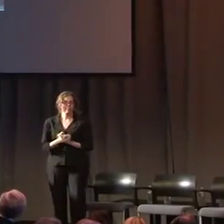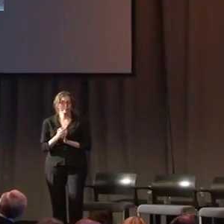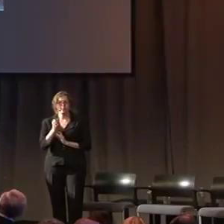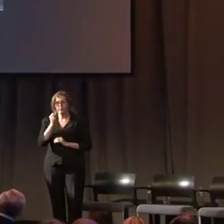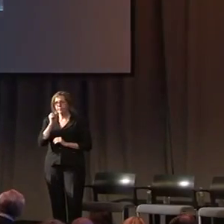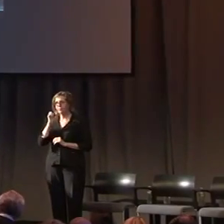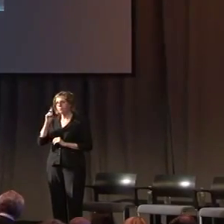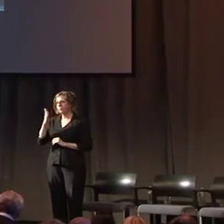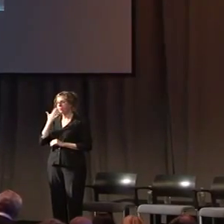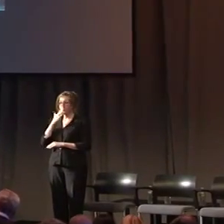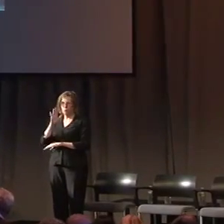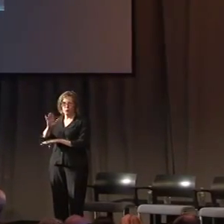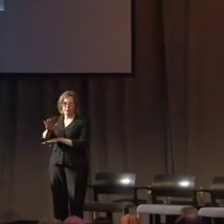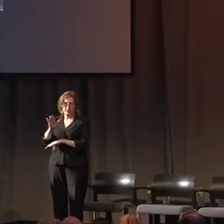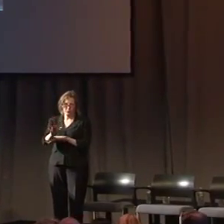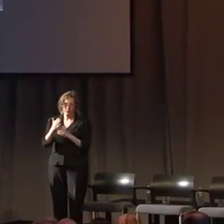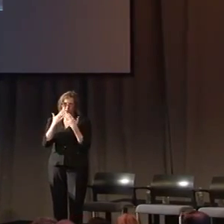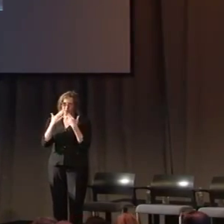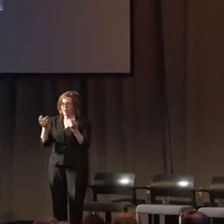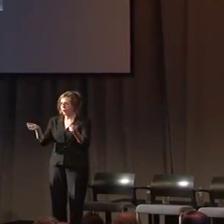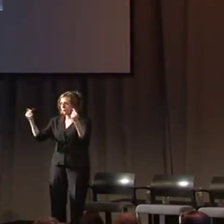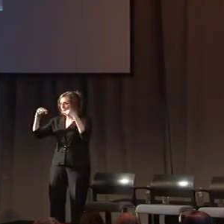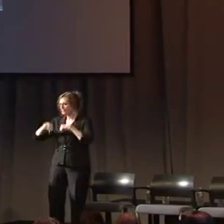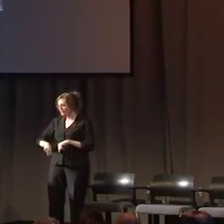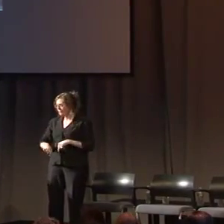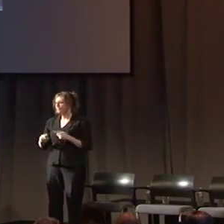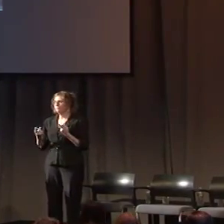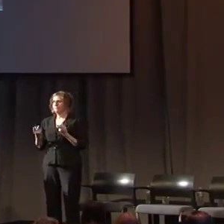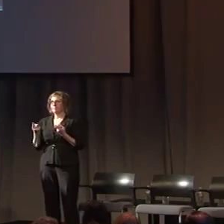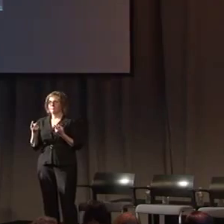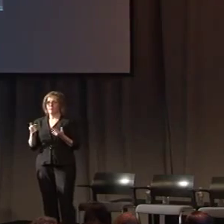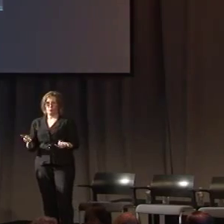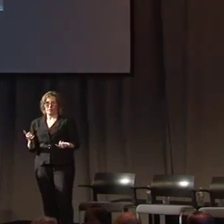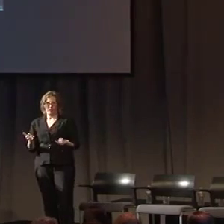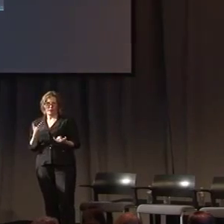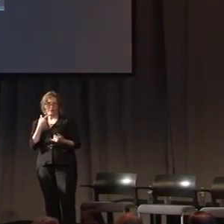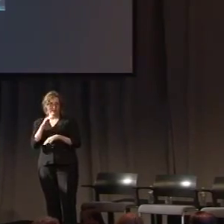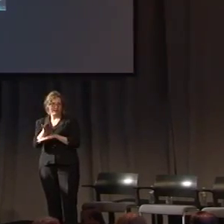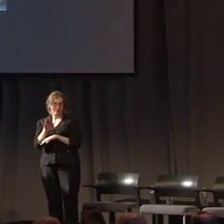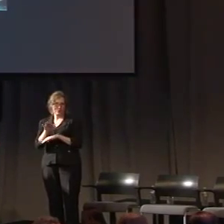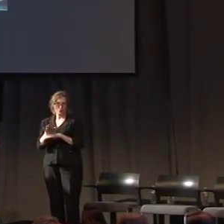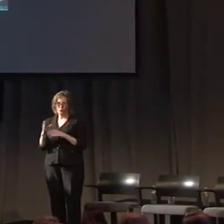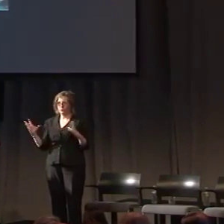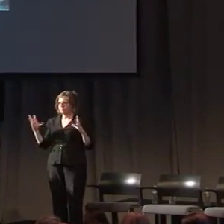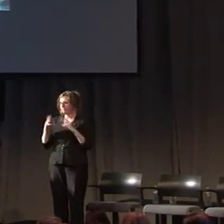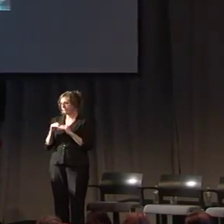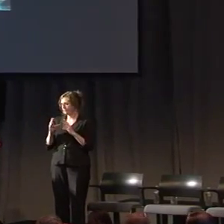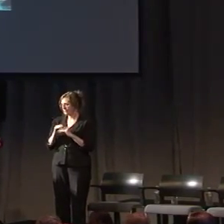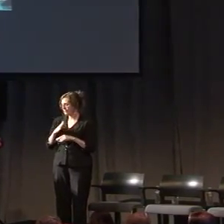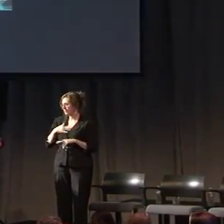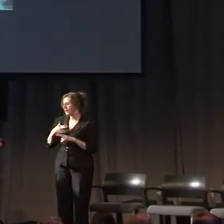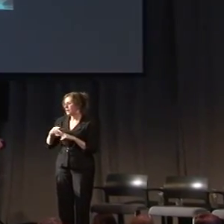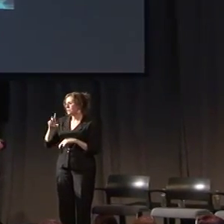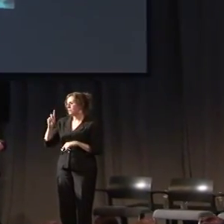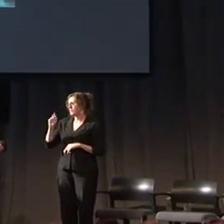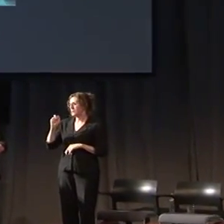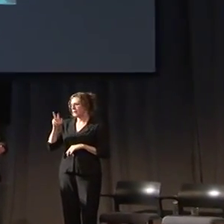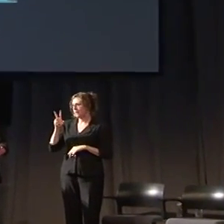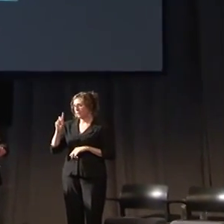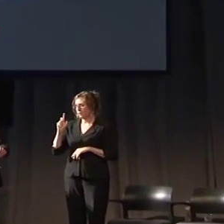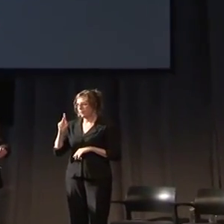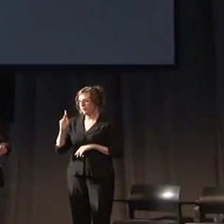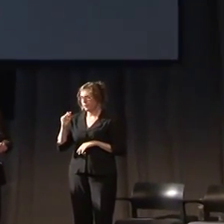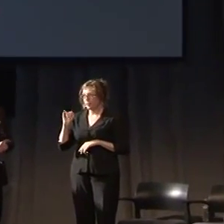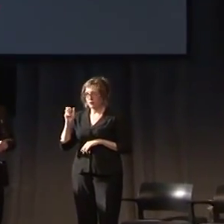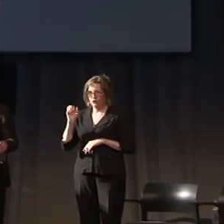Good afternoon. Thank you all for coming for this afternoon session. Thank you. My name is David Kaiser. I teach here at MIT.